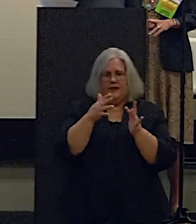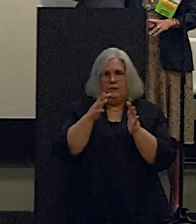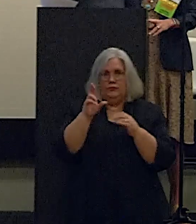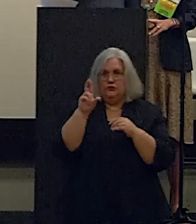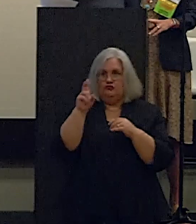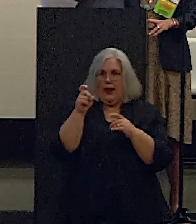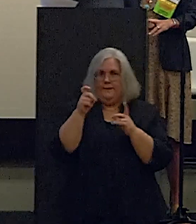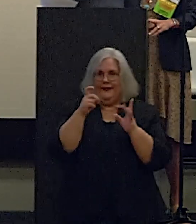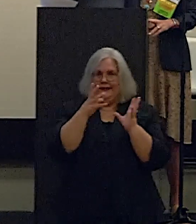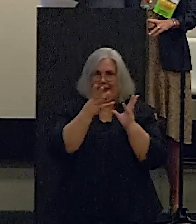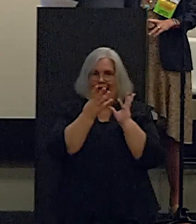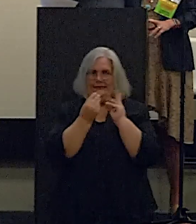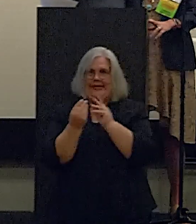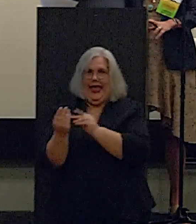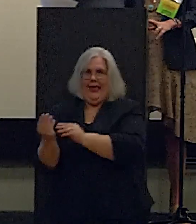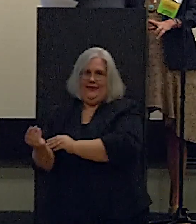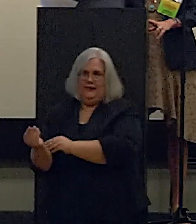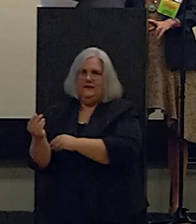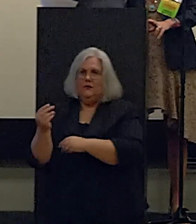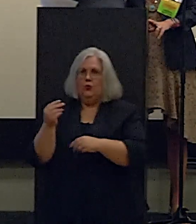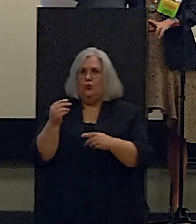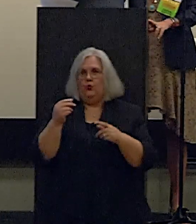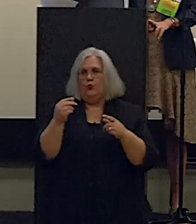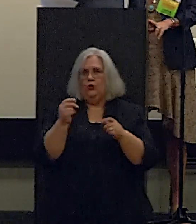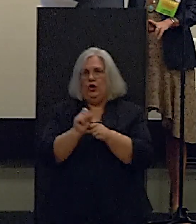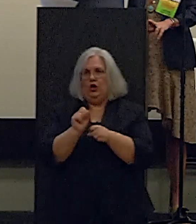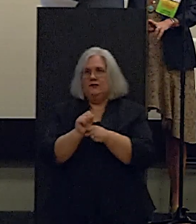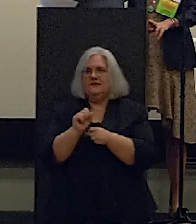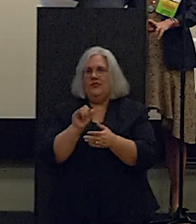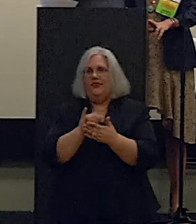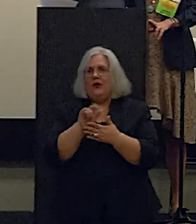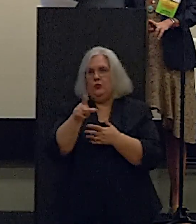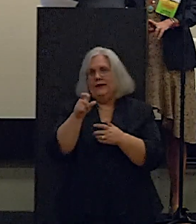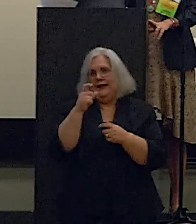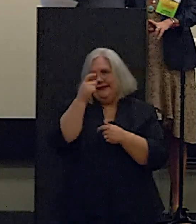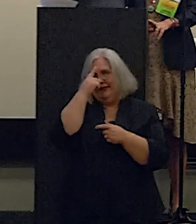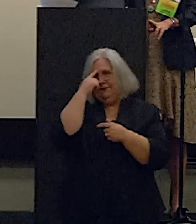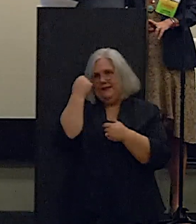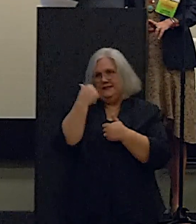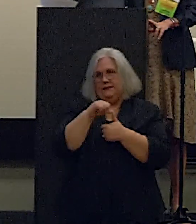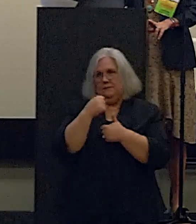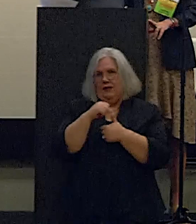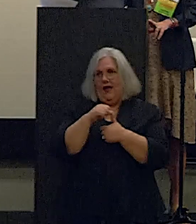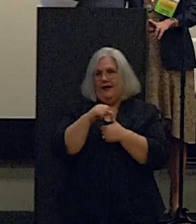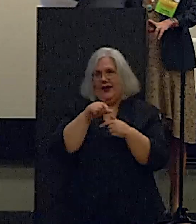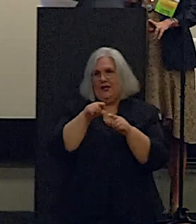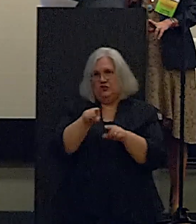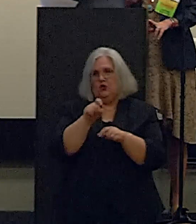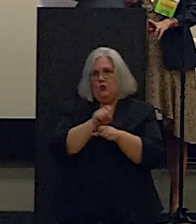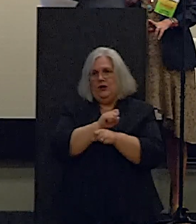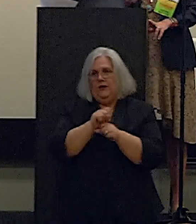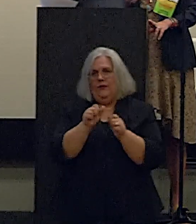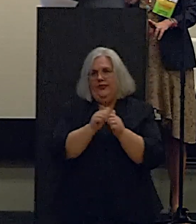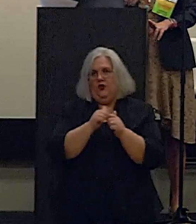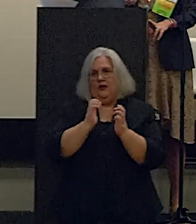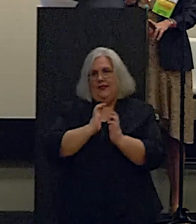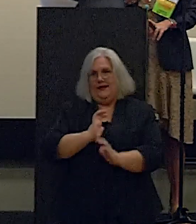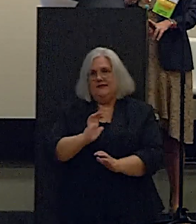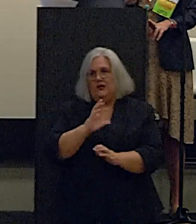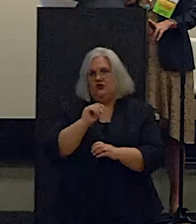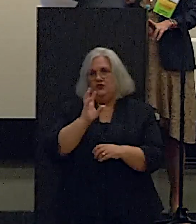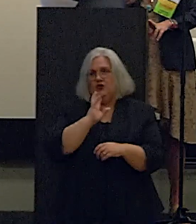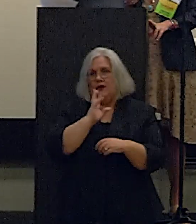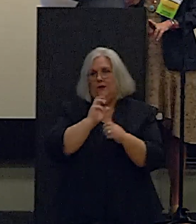prescribing cascade works, so that you can keep this in mind as you're working with your clients and you're talking with